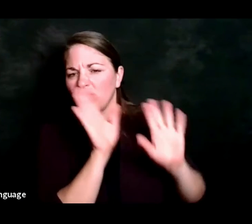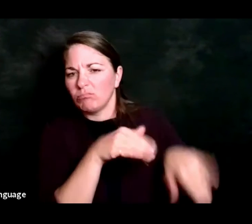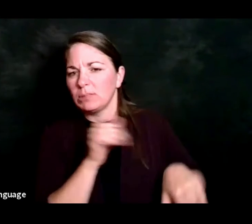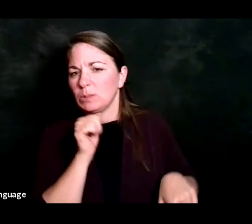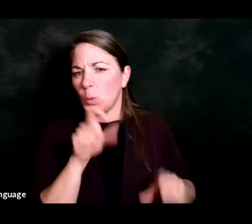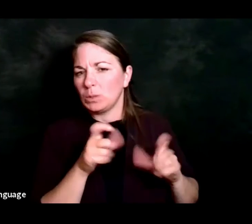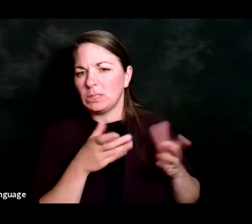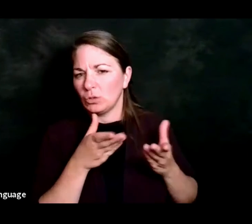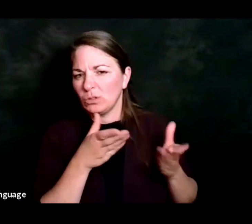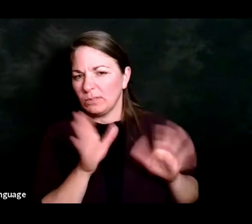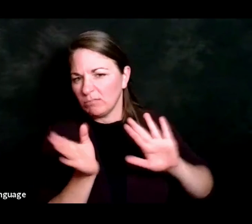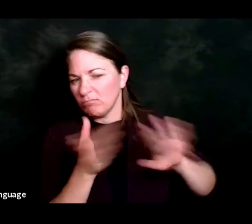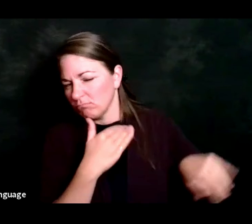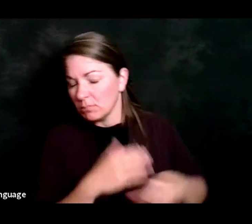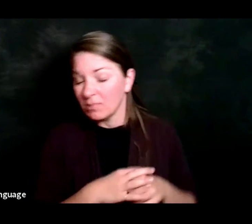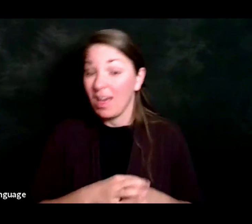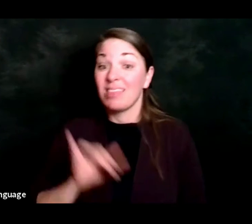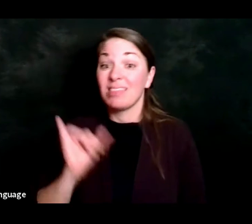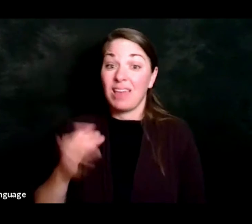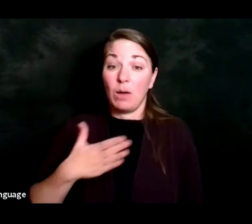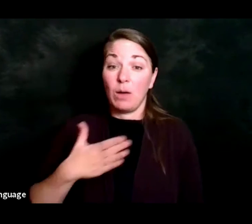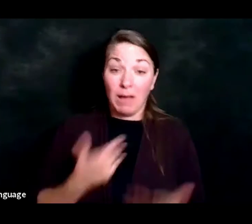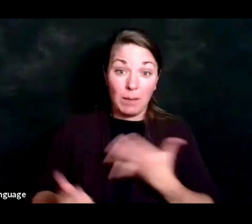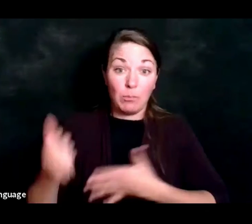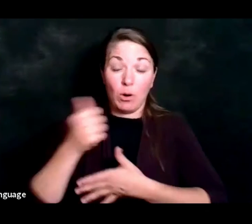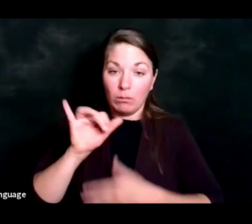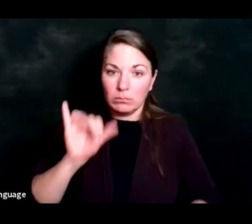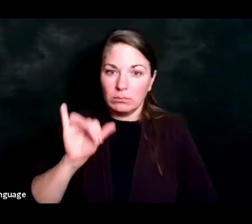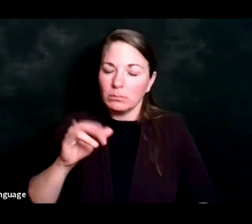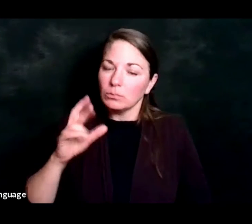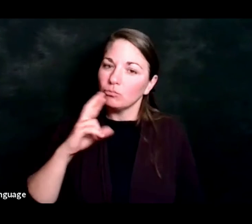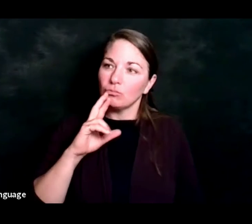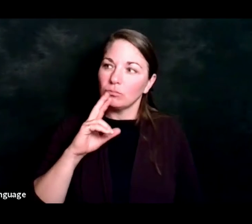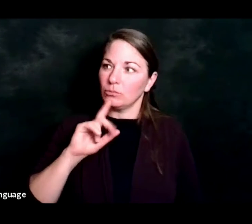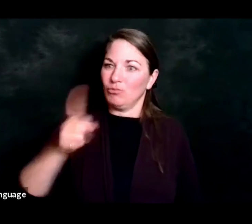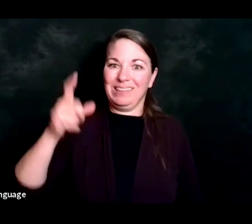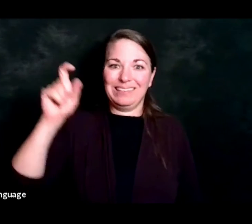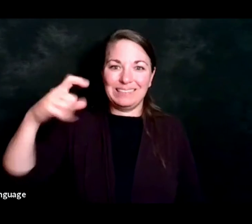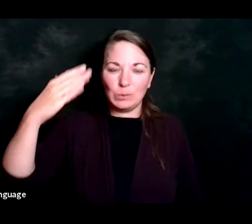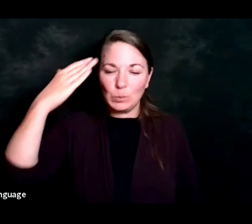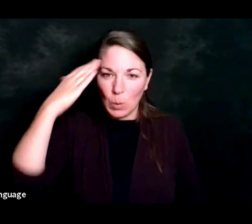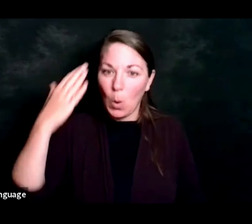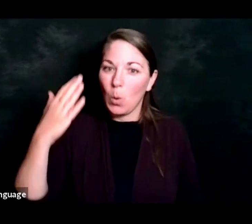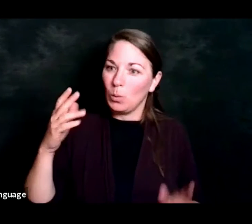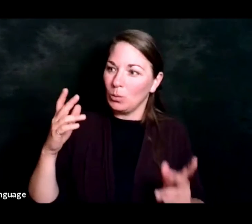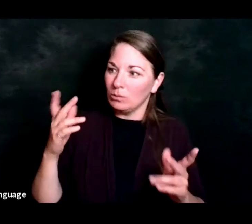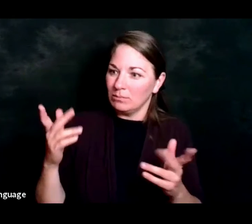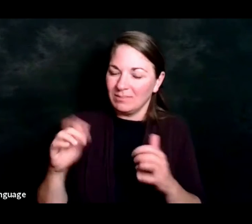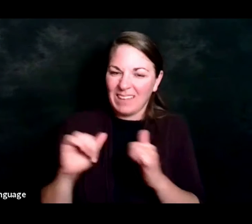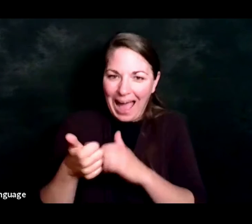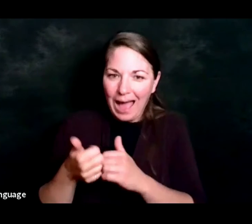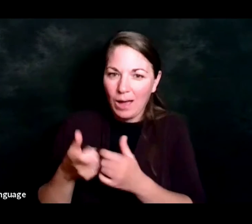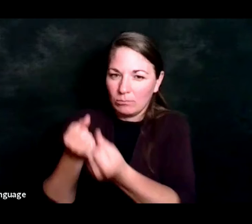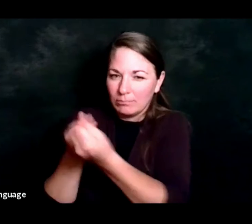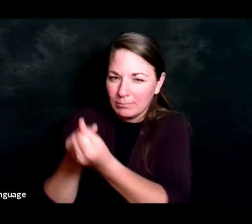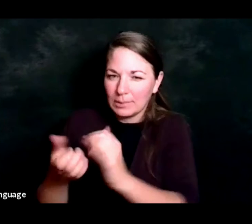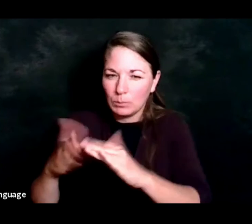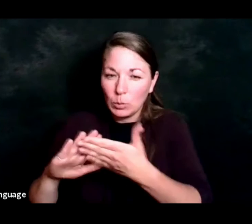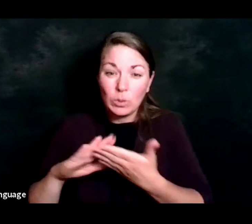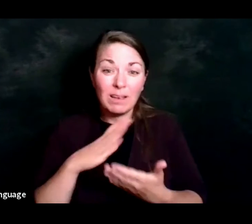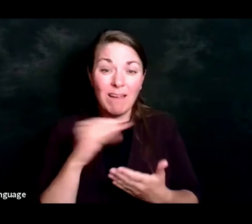various areas and offering a way for SANE nurses to get their mock exams done, to offer them a path to